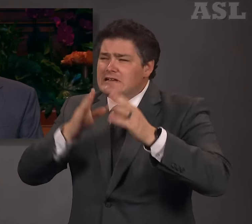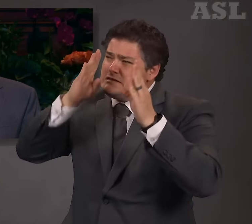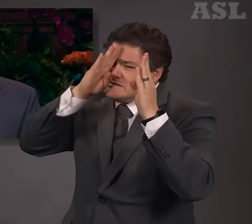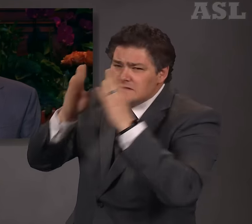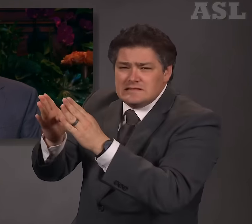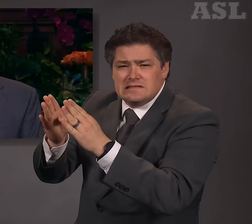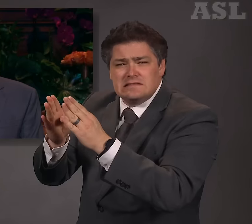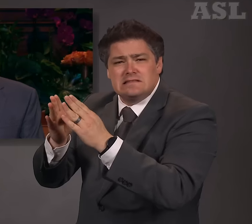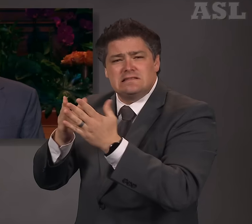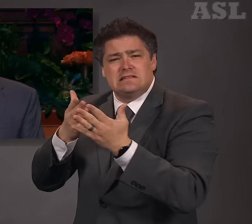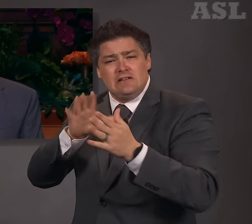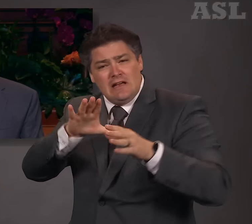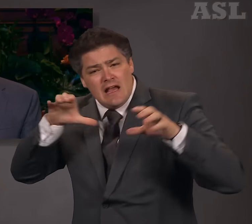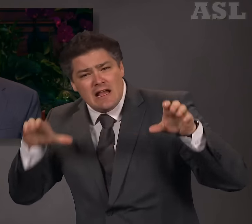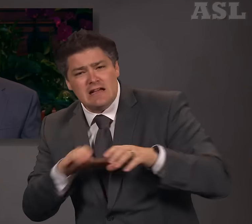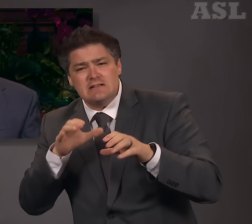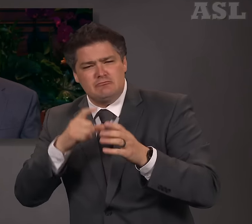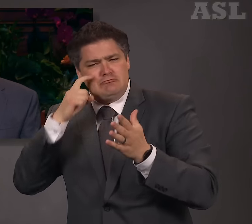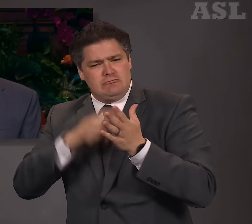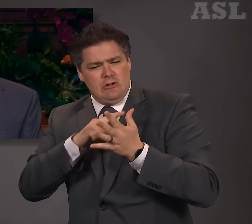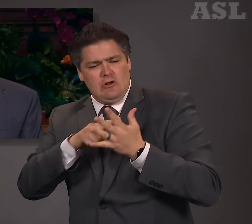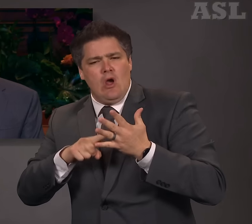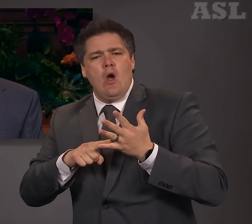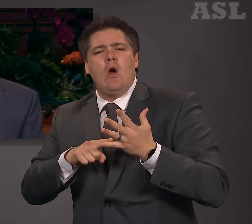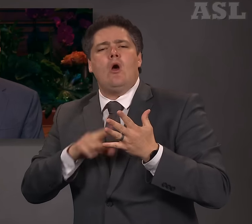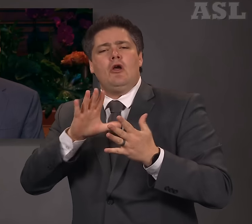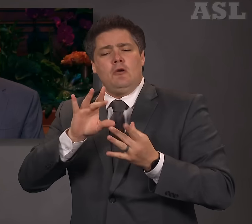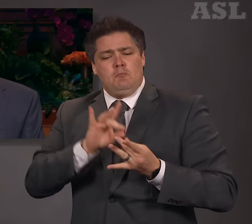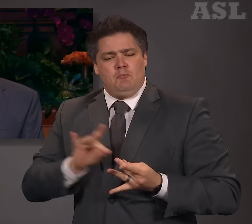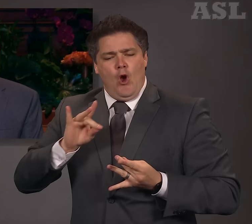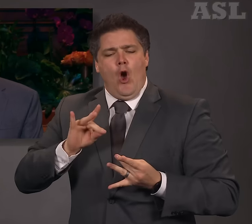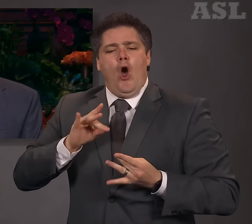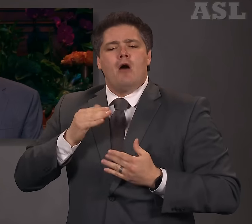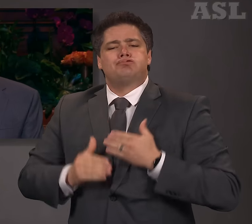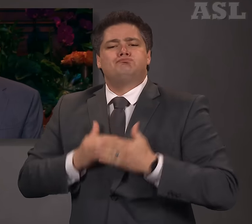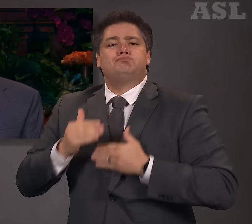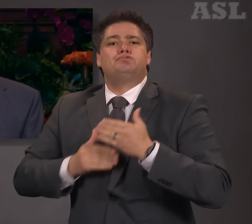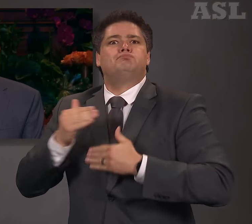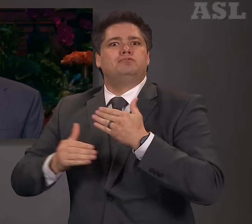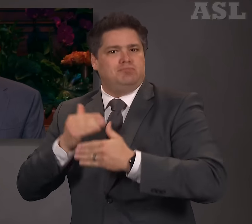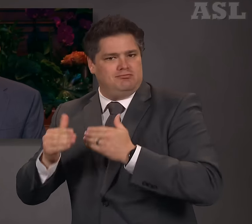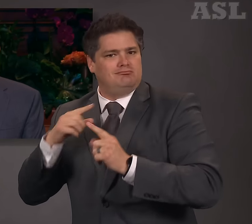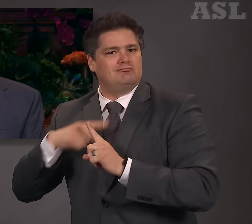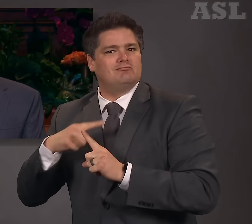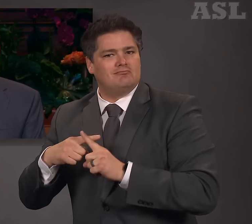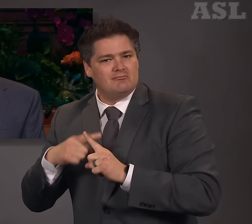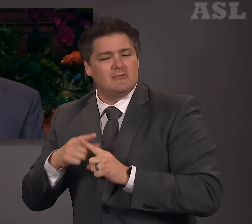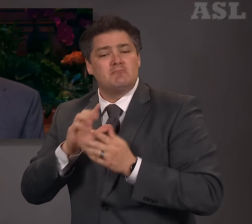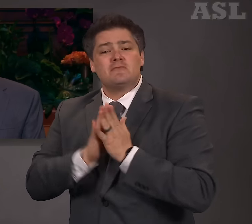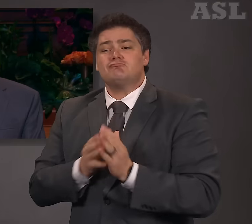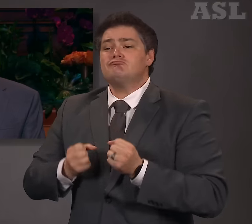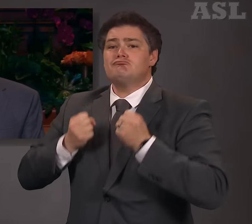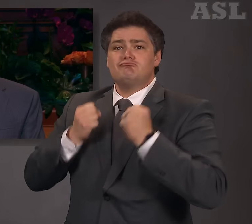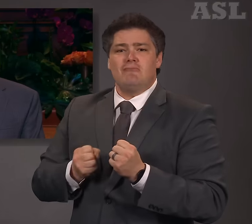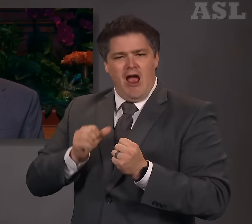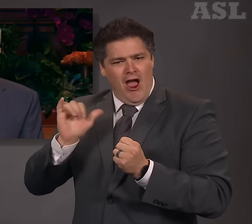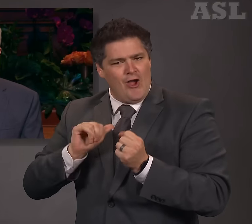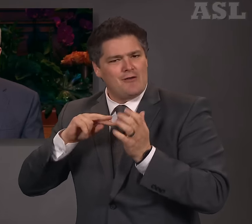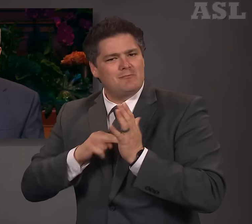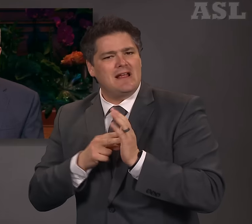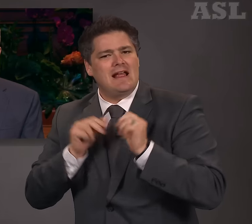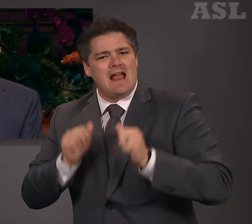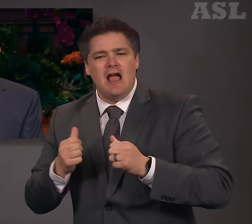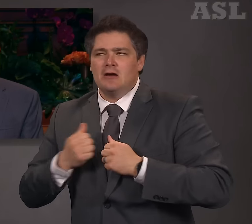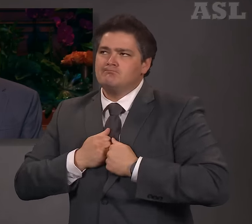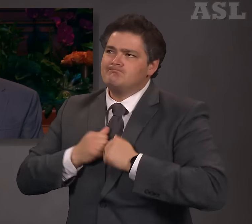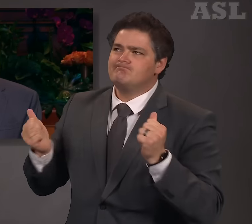Being valiant also suggests being open and public about one's witness. In baptism, we confirm our willingness to stand as